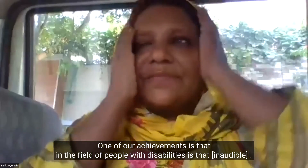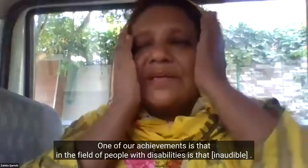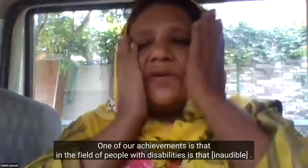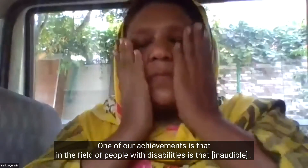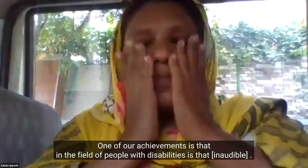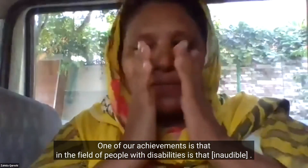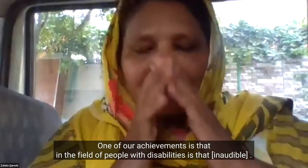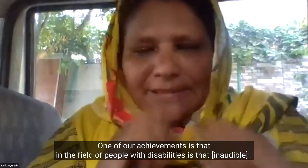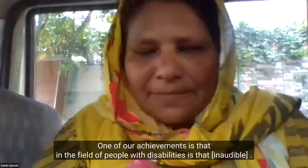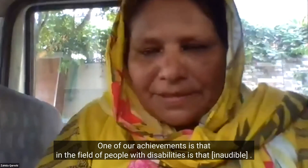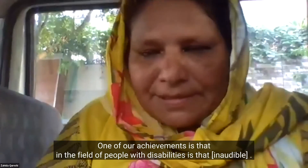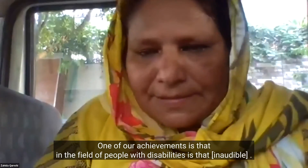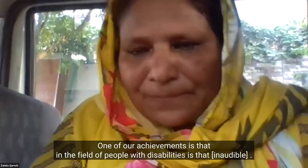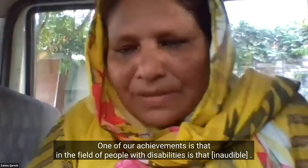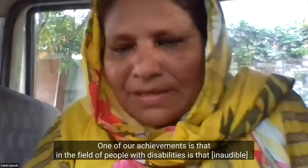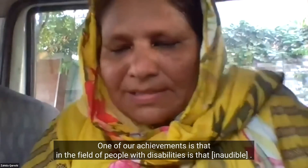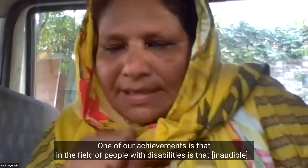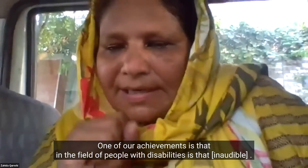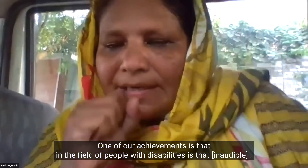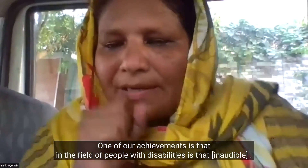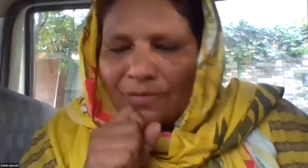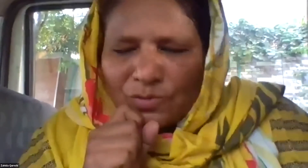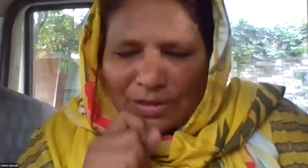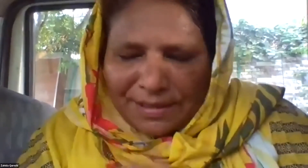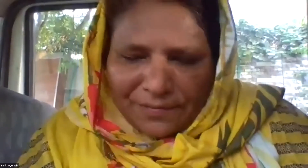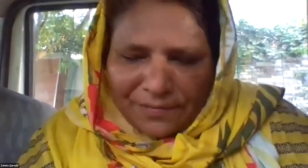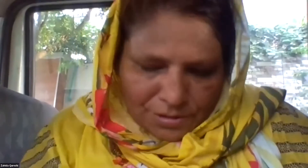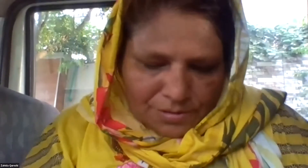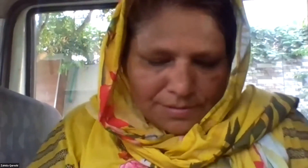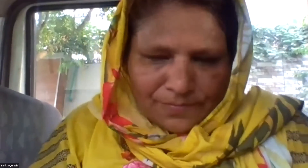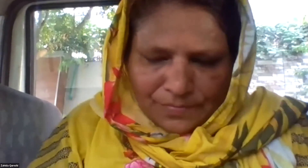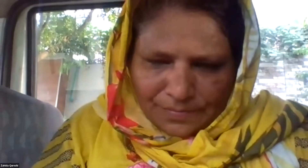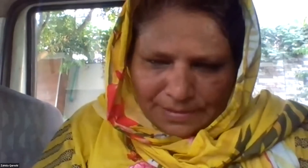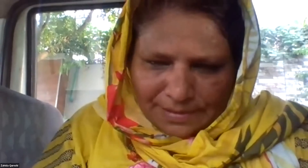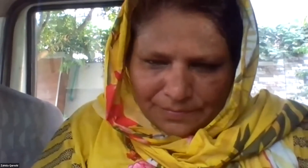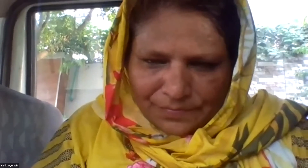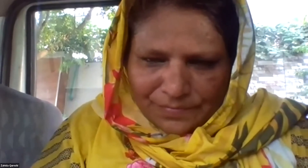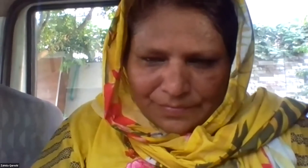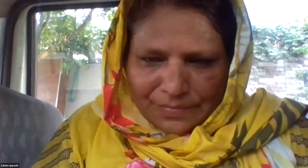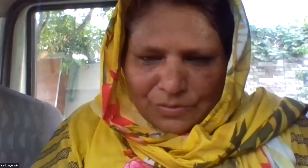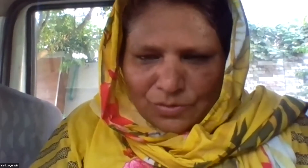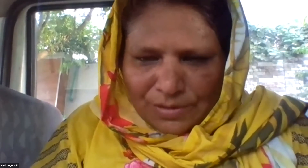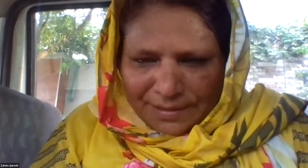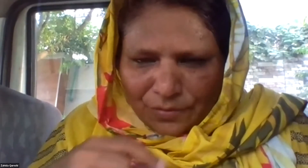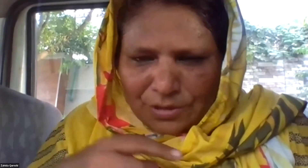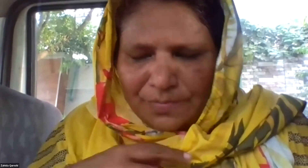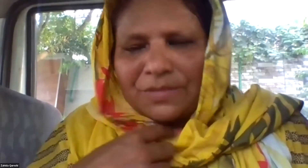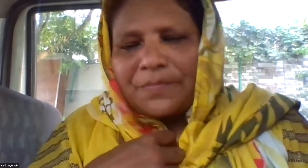in the field of people with disabilities is that Society for